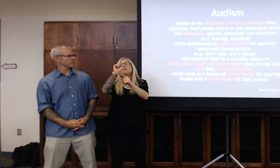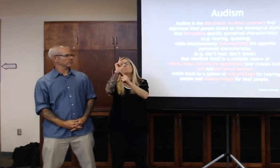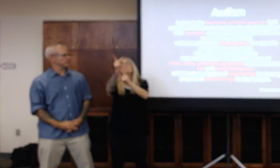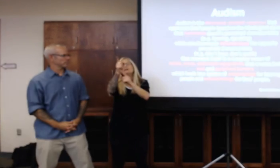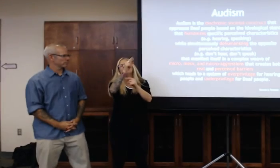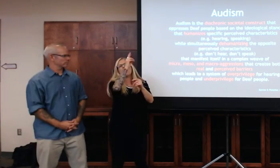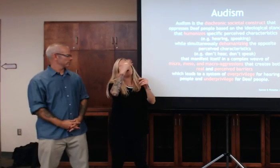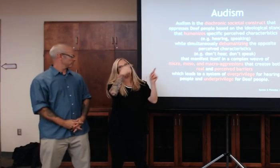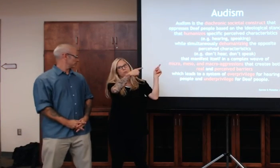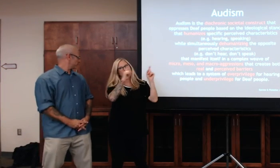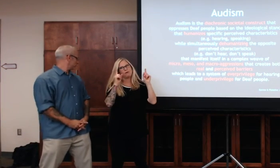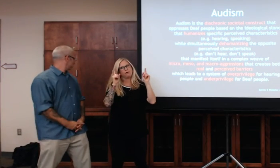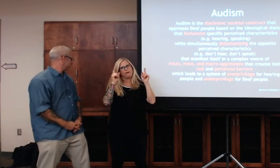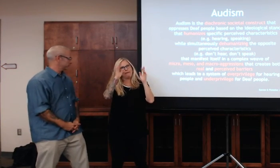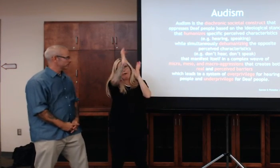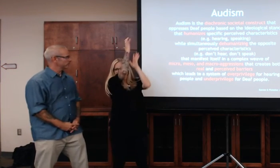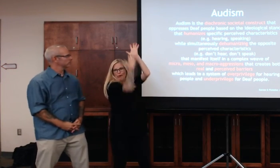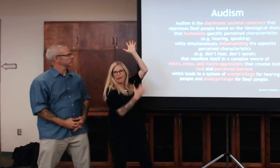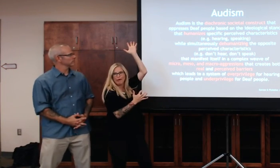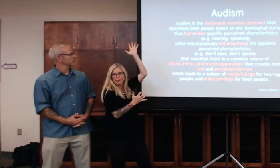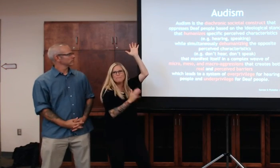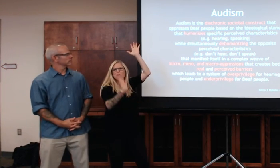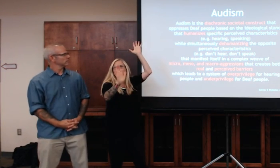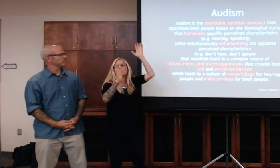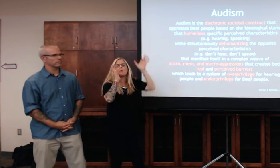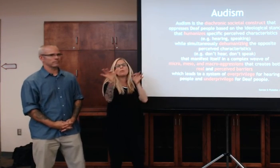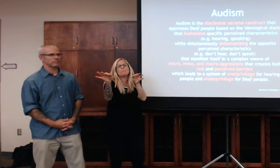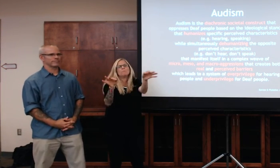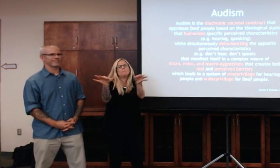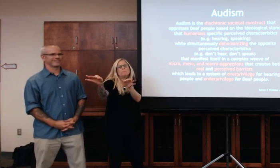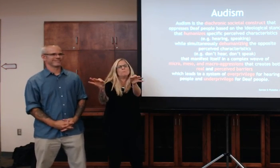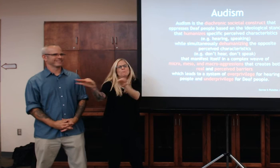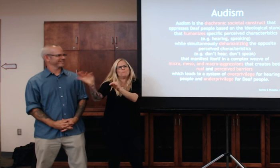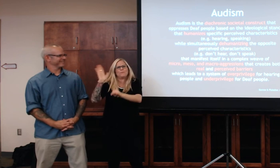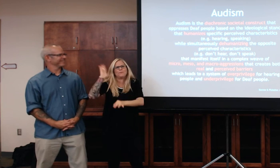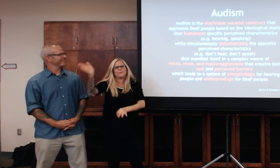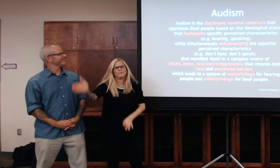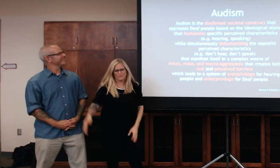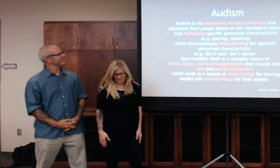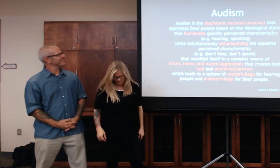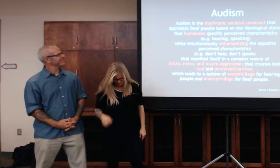Take a moment to read. I know it's a lot of text, but we'll explain all this information.